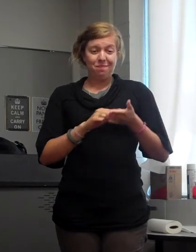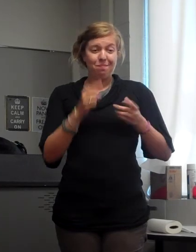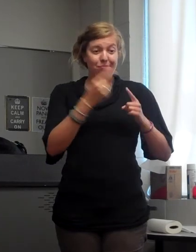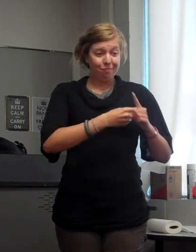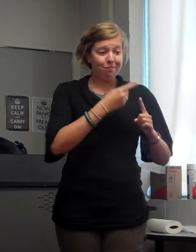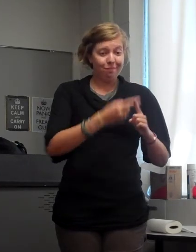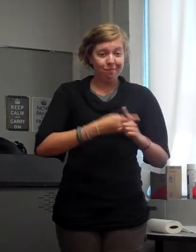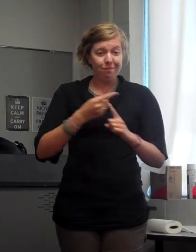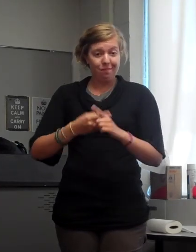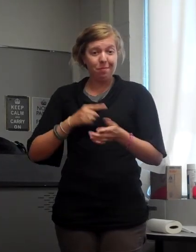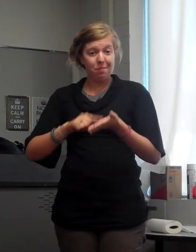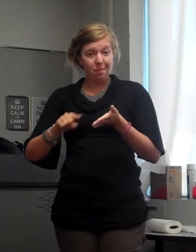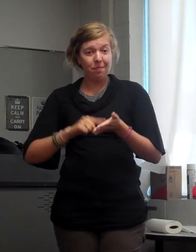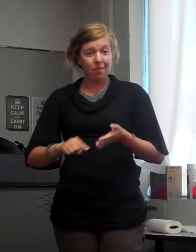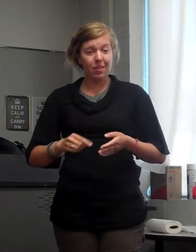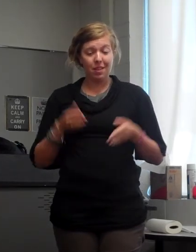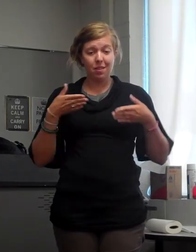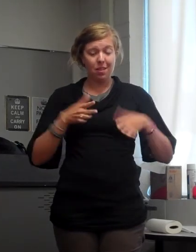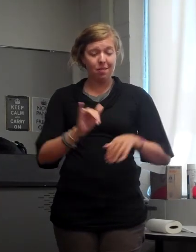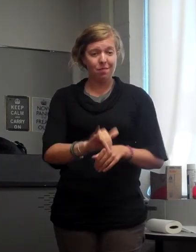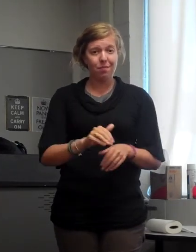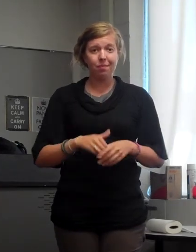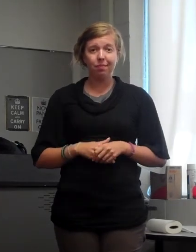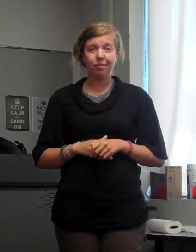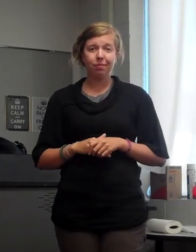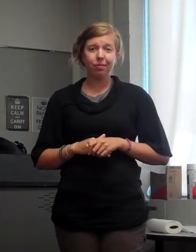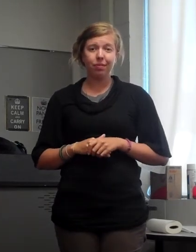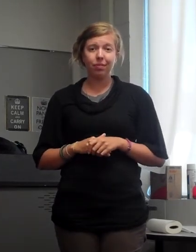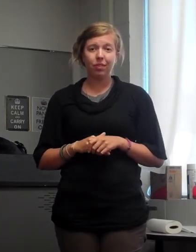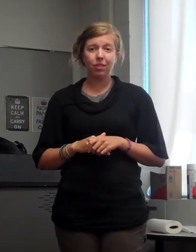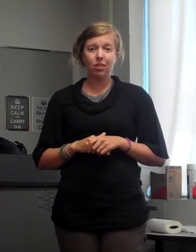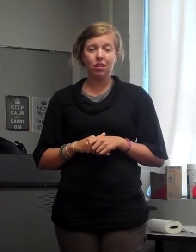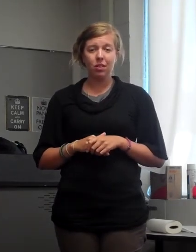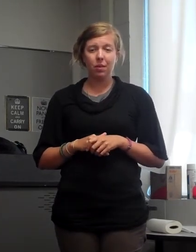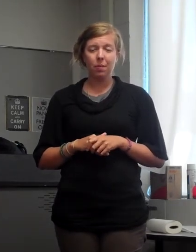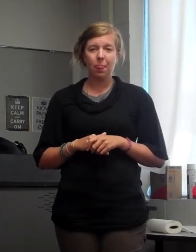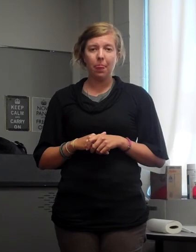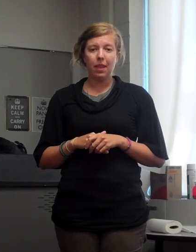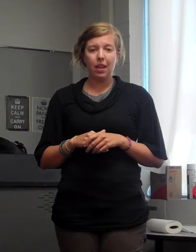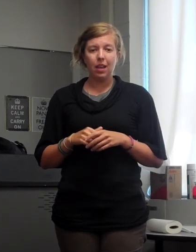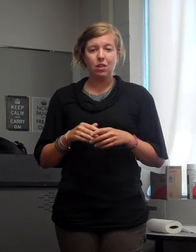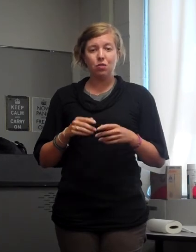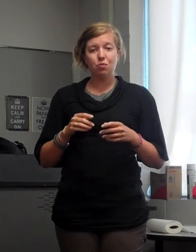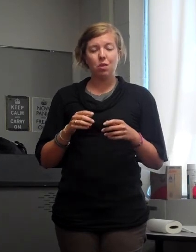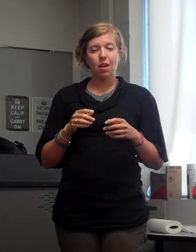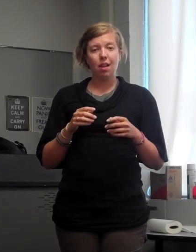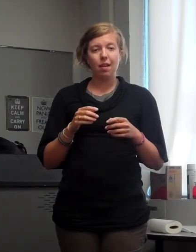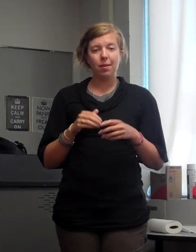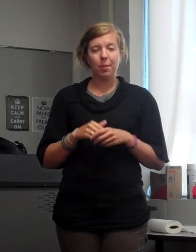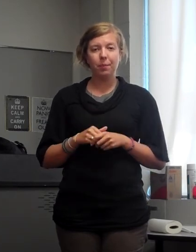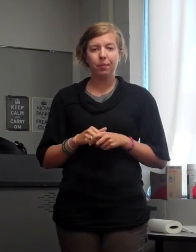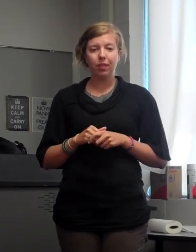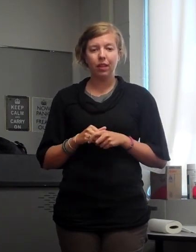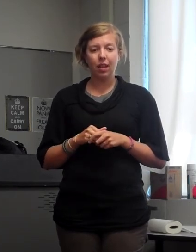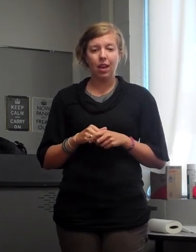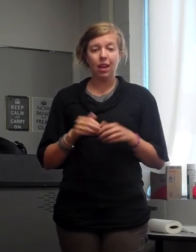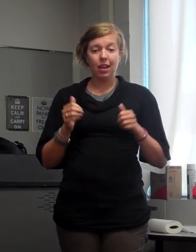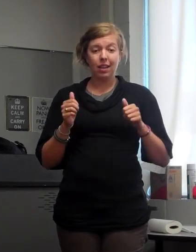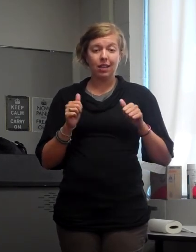They allow him to do monthly payments. So there's ways around it. It's taken him longer, but he's doing it with no debt. So when you say